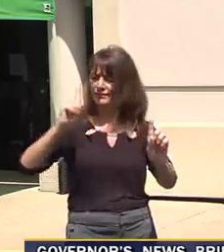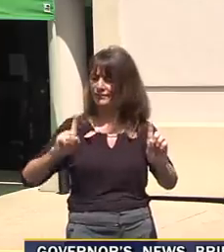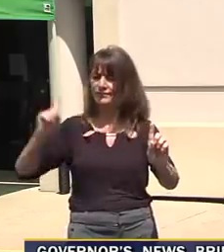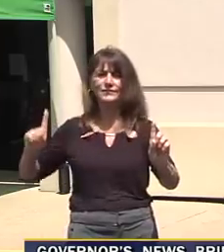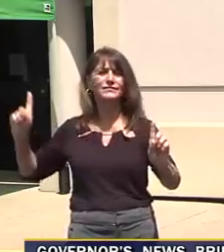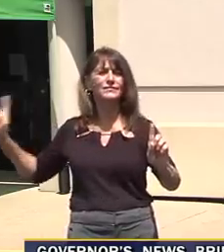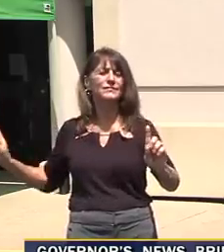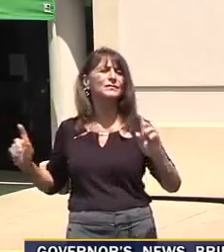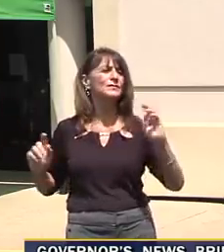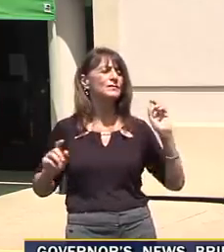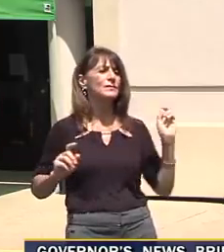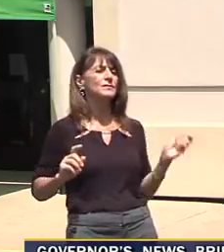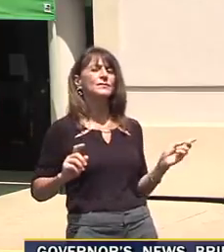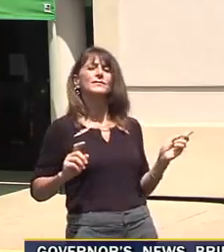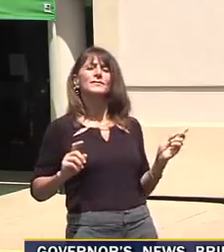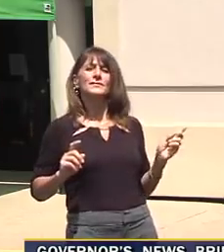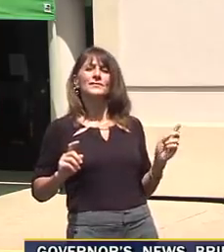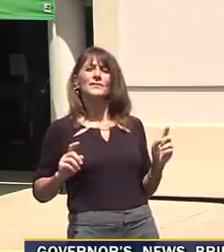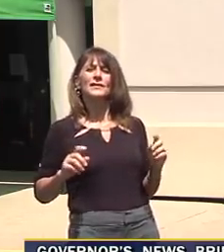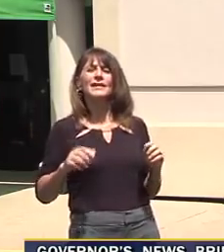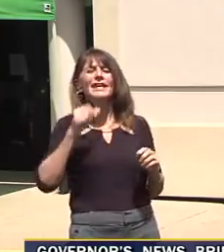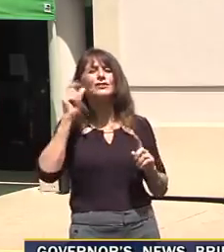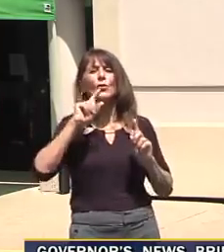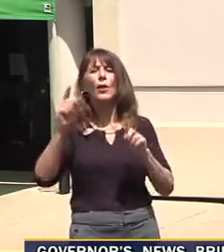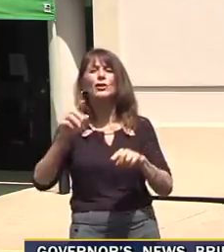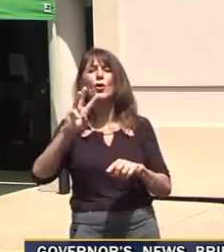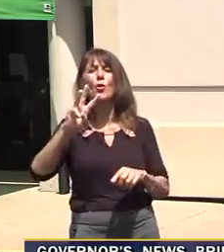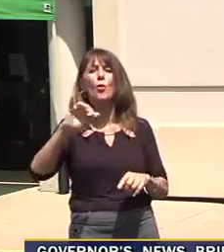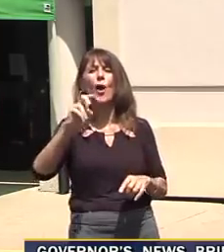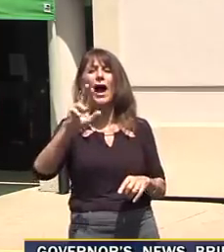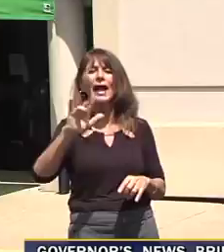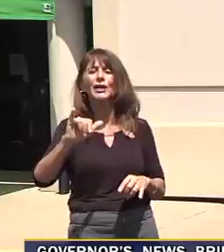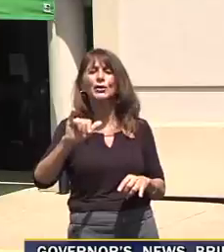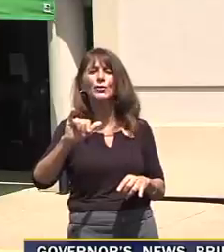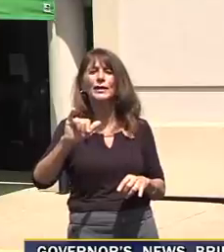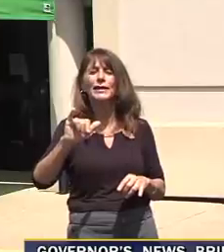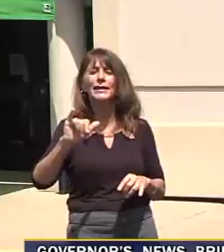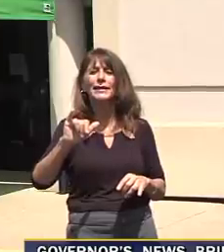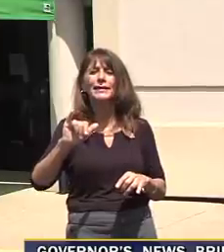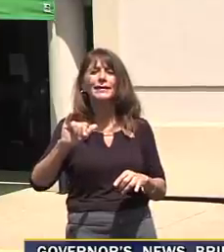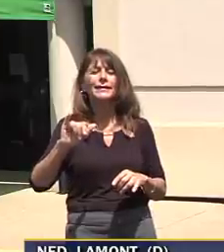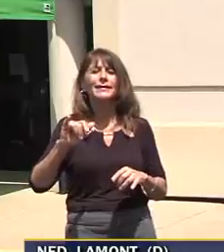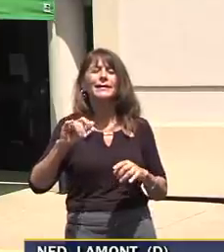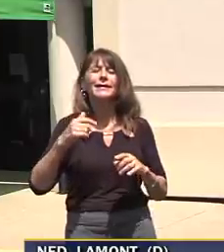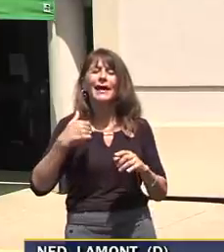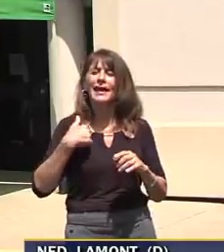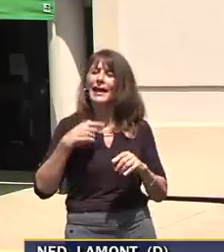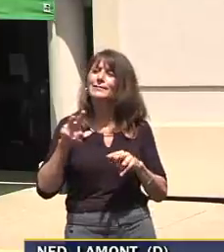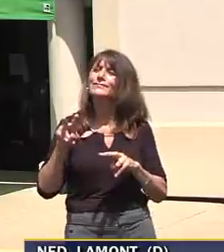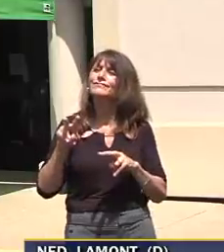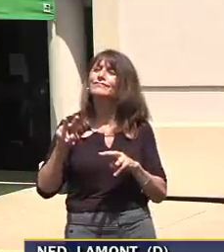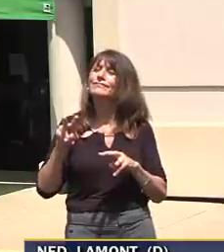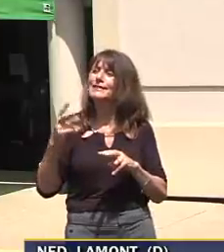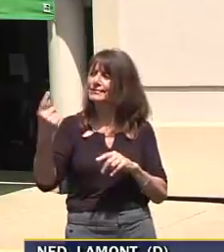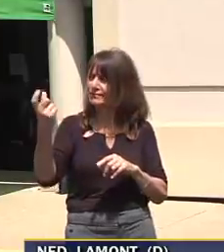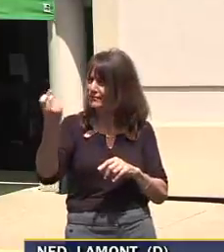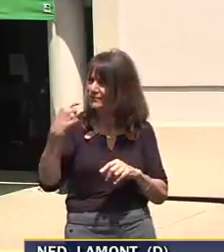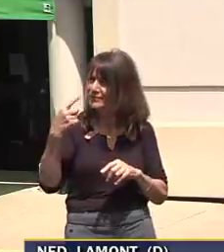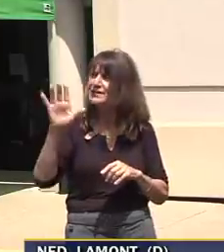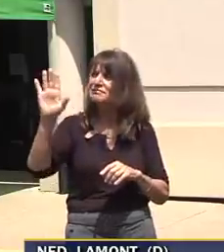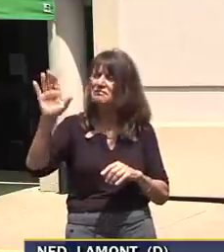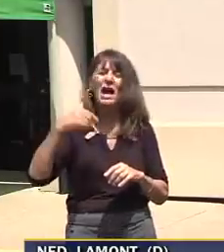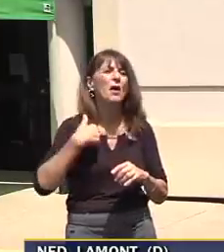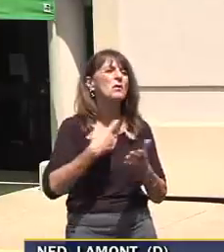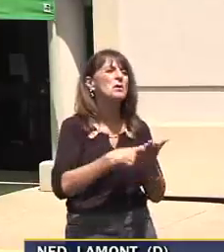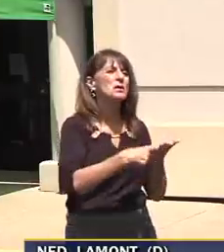Yeah, we were at the winery yesterday. They brought that up. I said it's something we'll look at. Let me talk to the legislature about that and see where they are. I